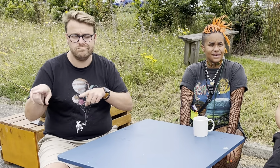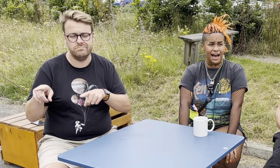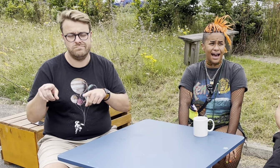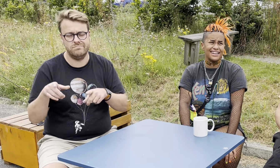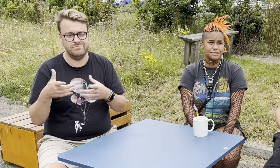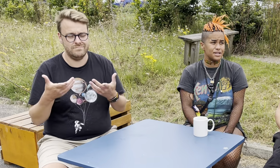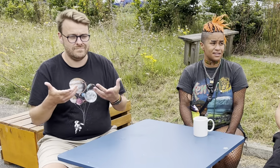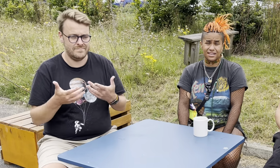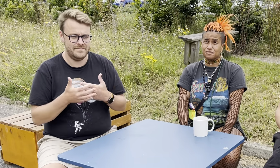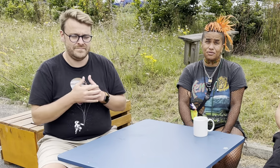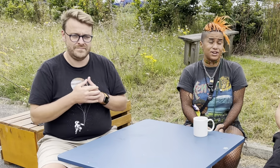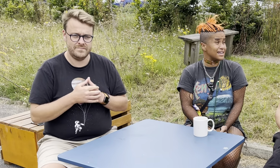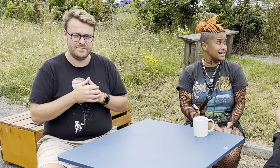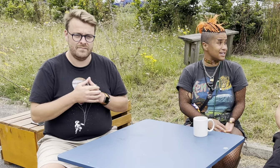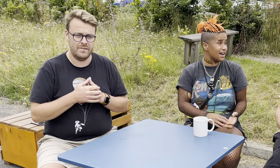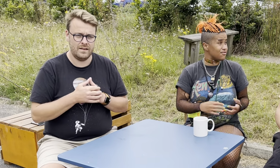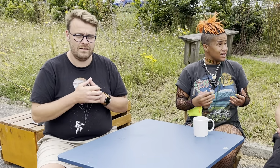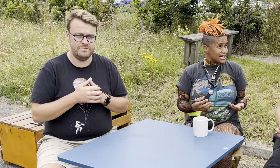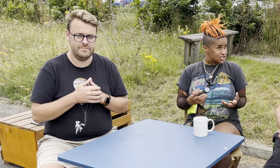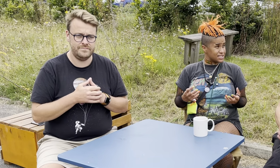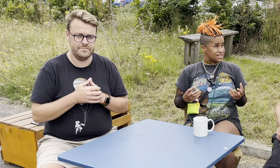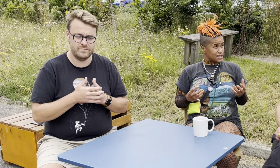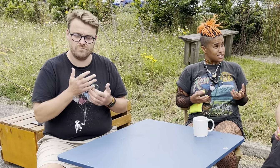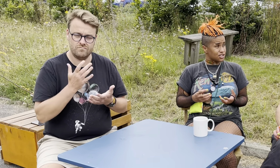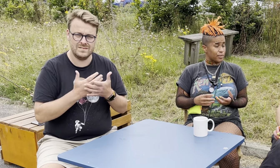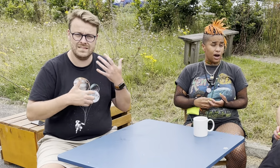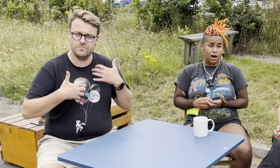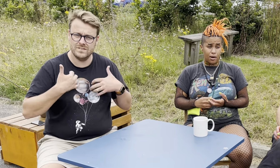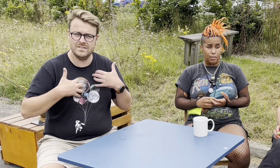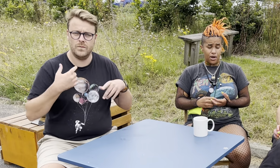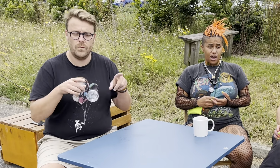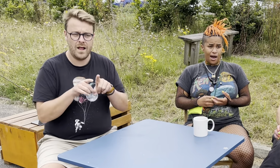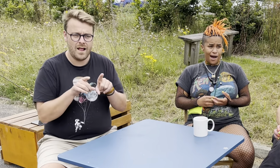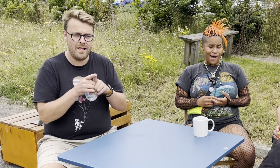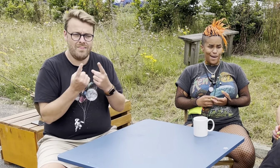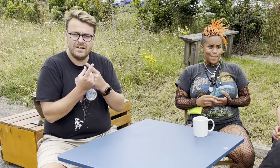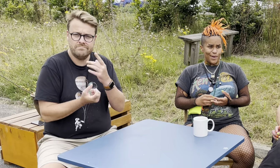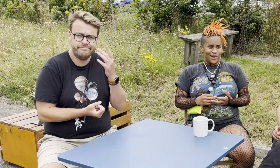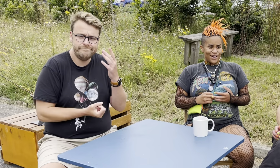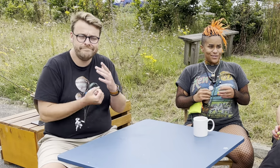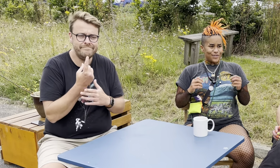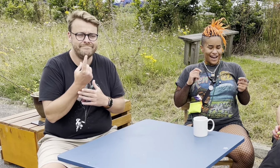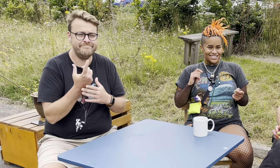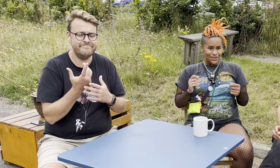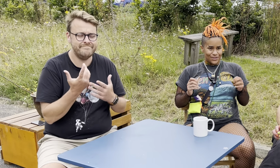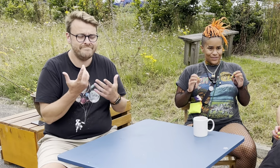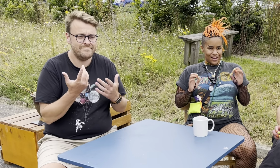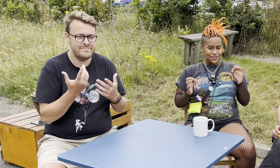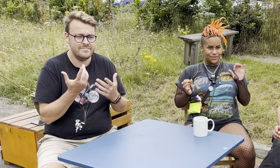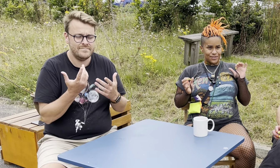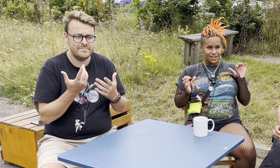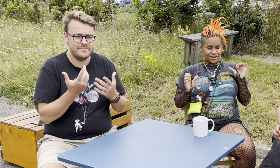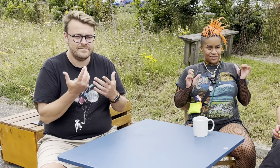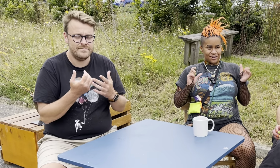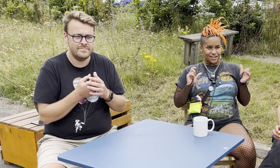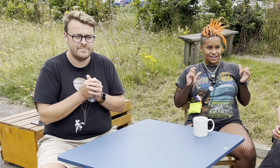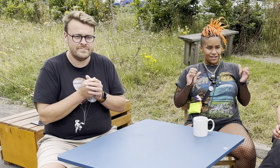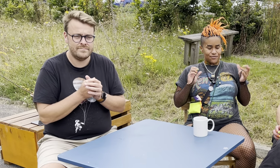Yeah, and there's been really interesting things coming up. We've had a lot of kind of